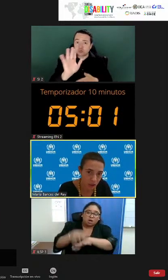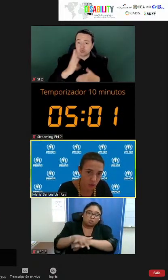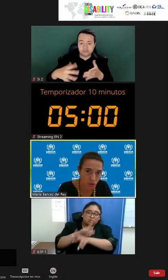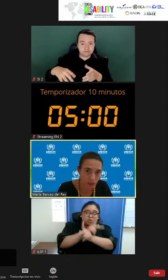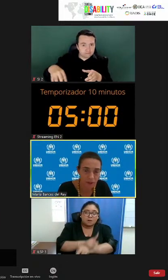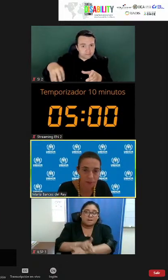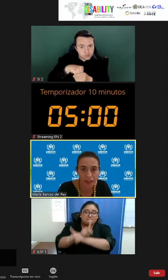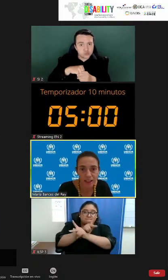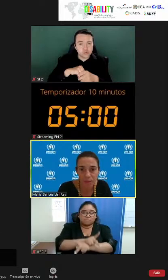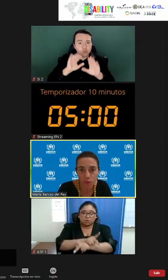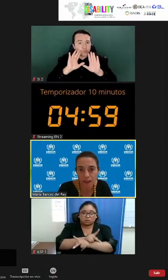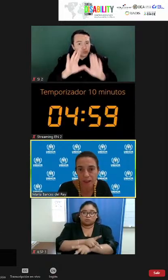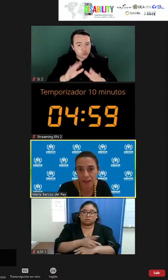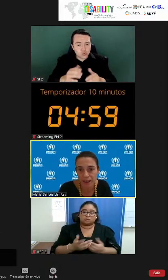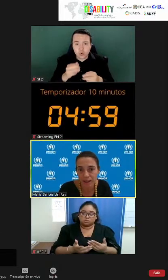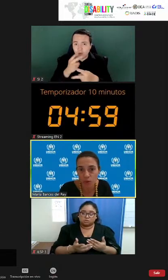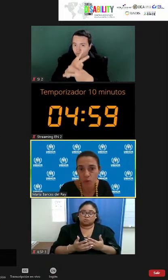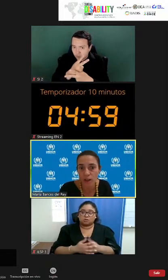is